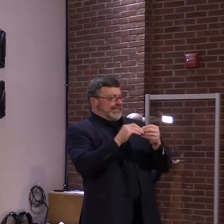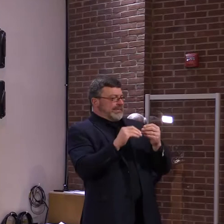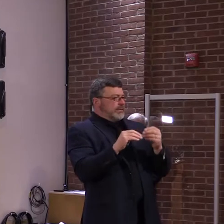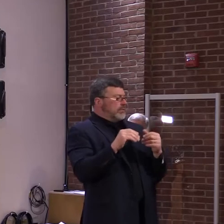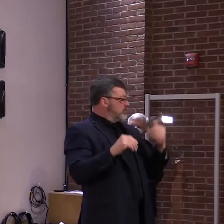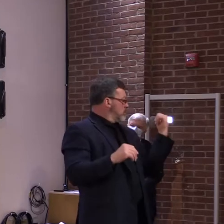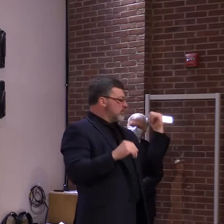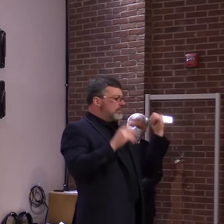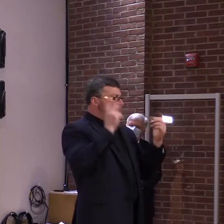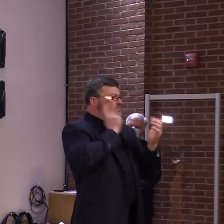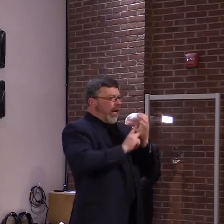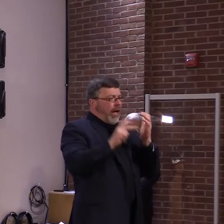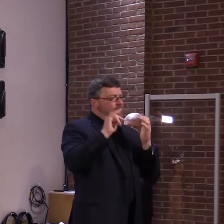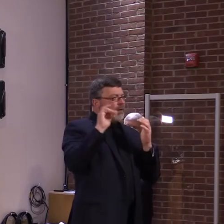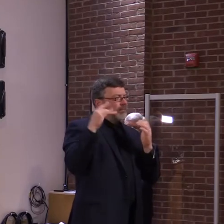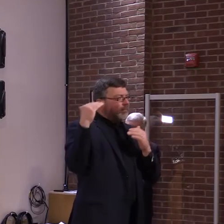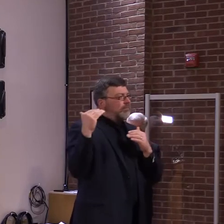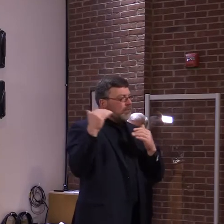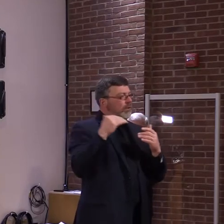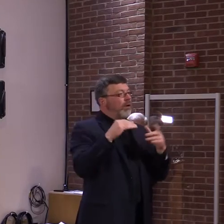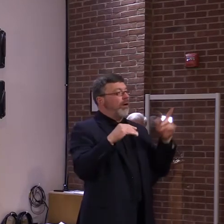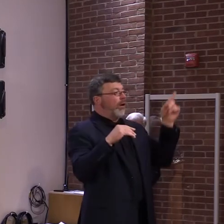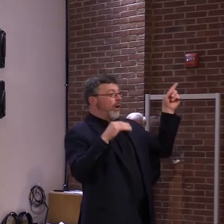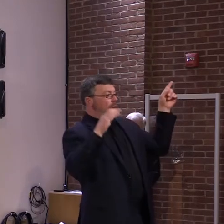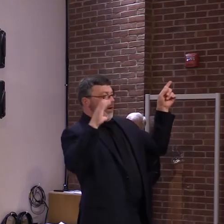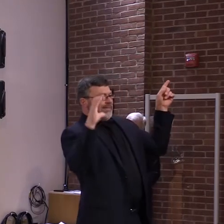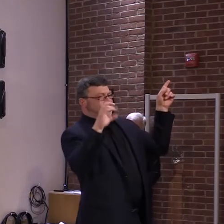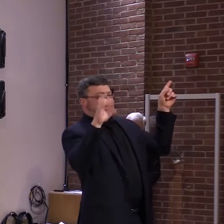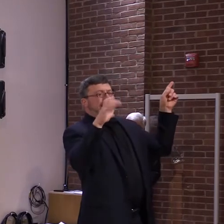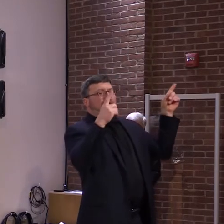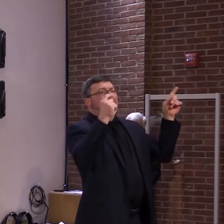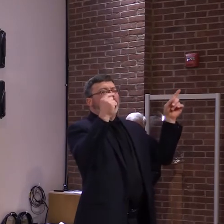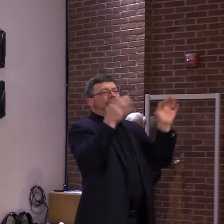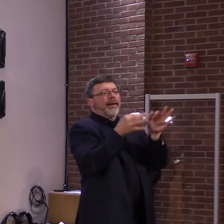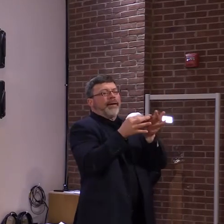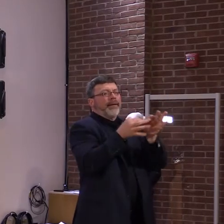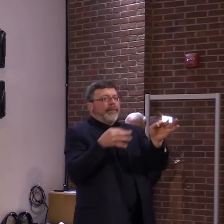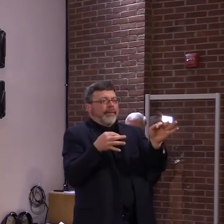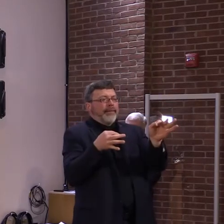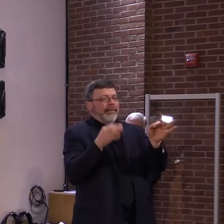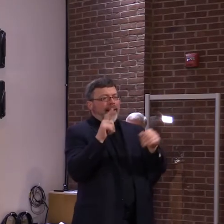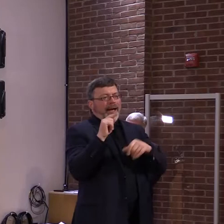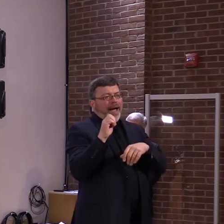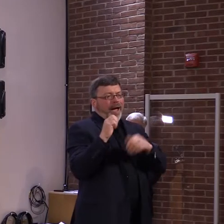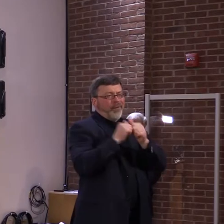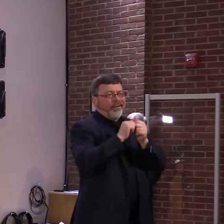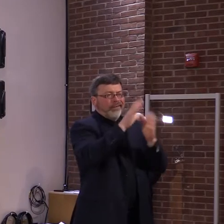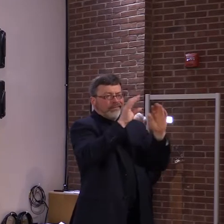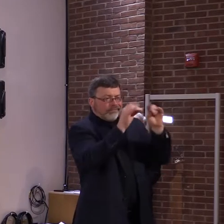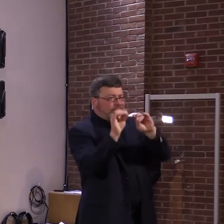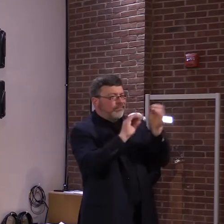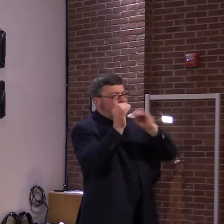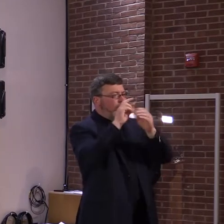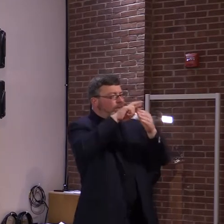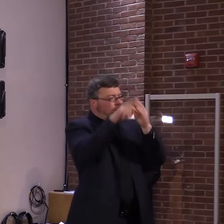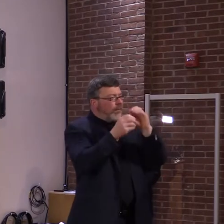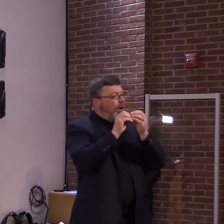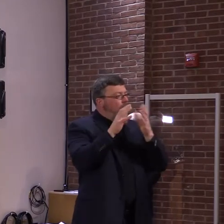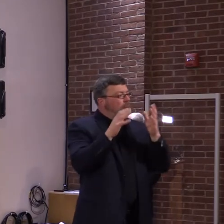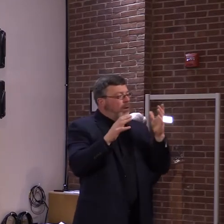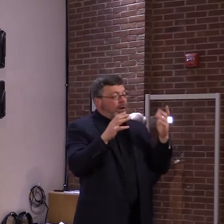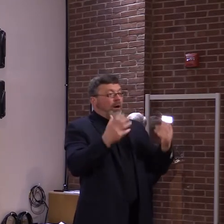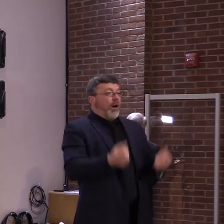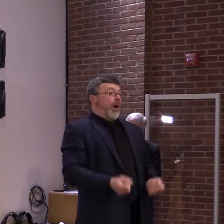be a delay in some data. It is due to delays in the CDC reporting vaccine data